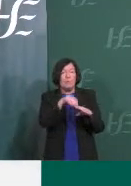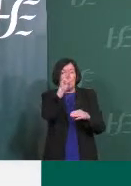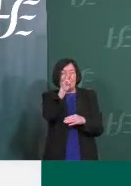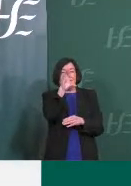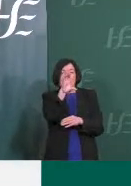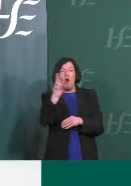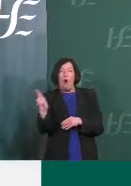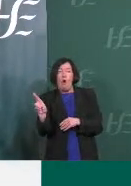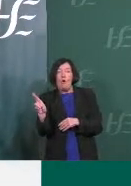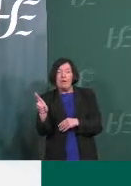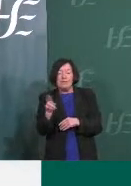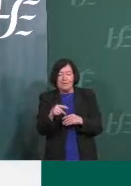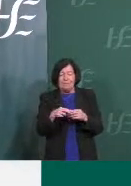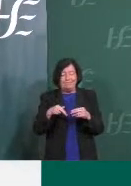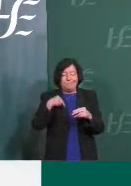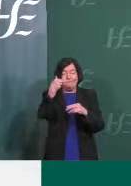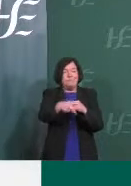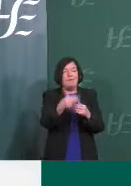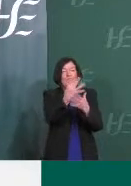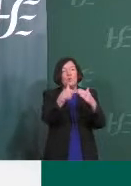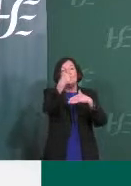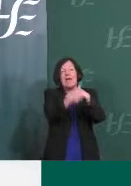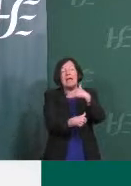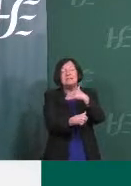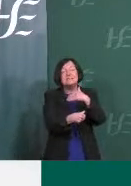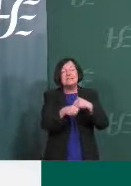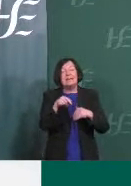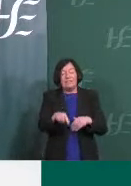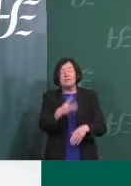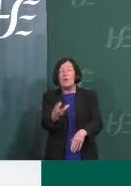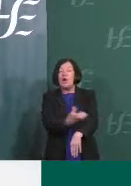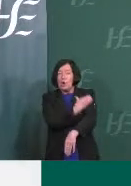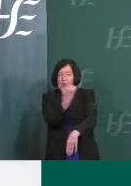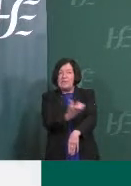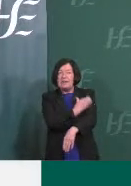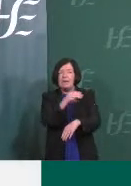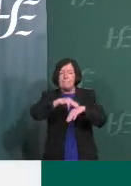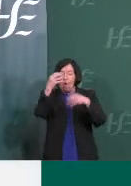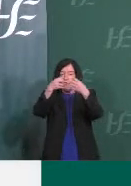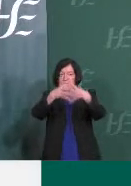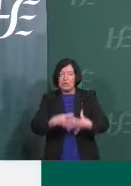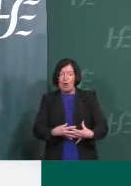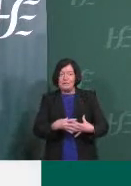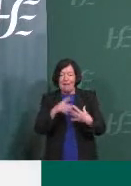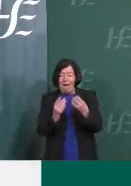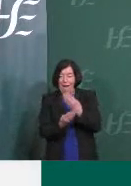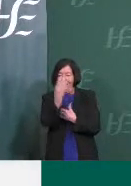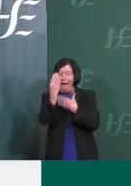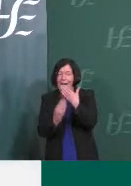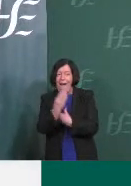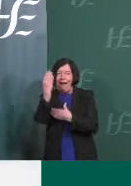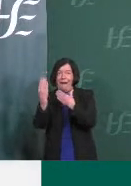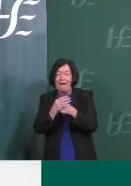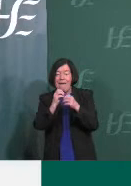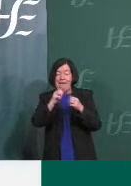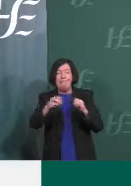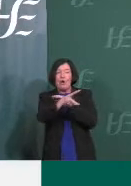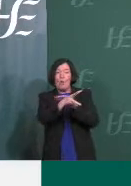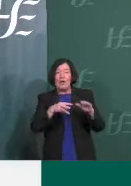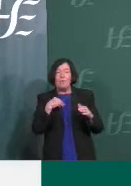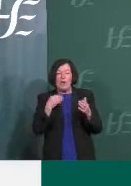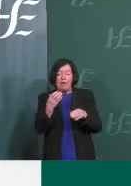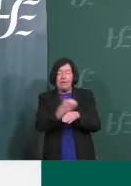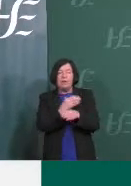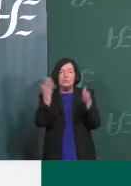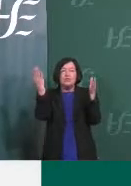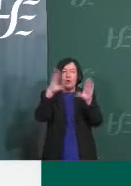PCR the following few days. So this will continue, and we'll see more results coming through. They come through at the end of every week, and we'll continue to show